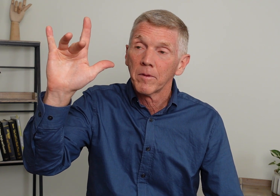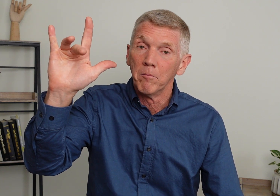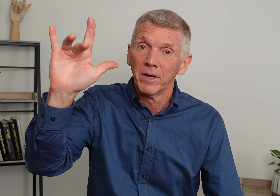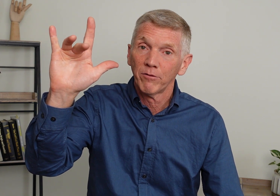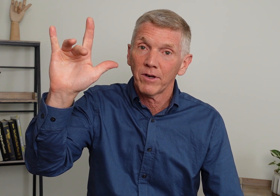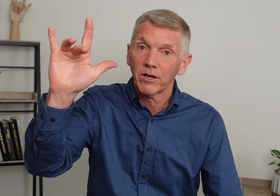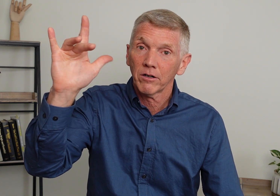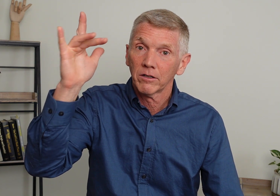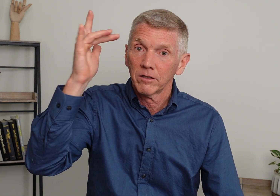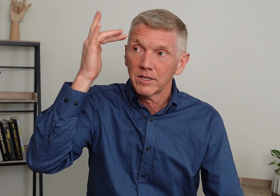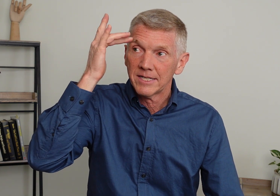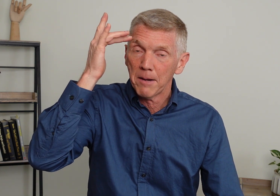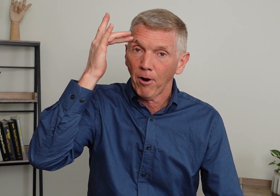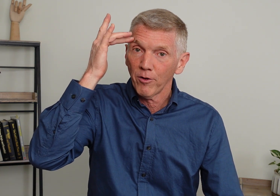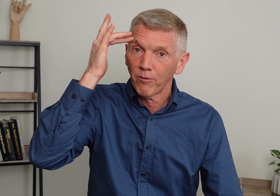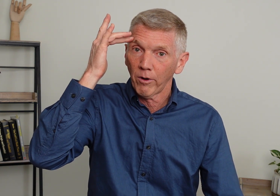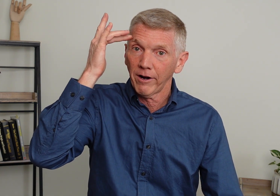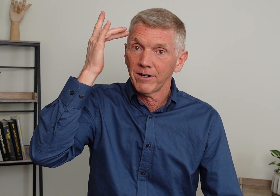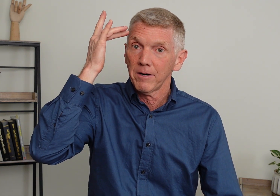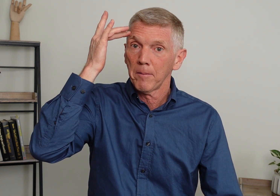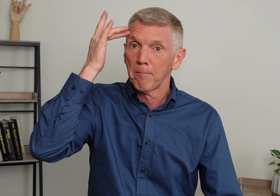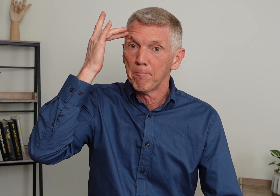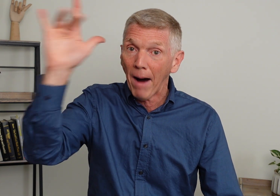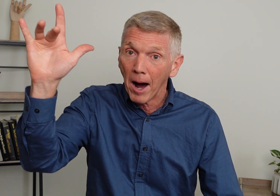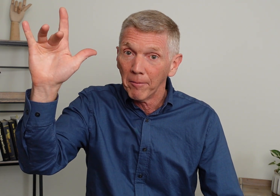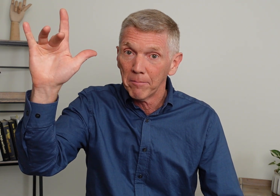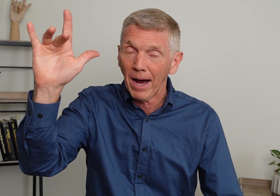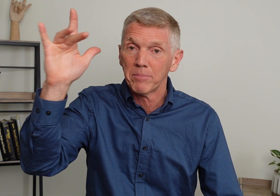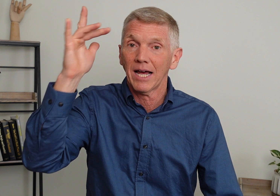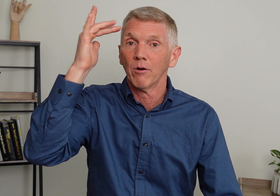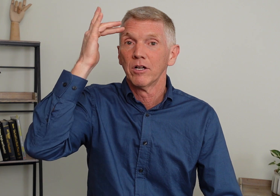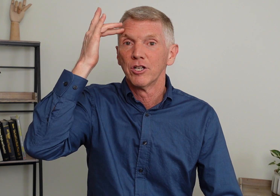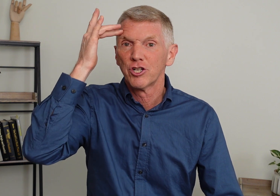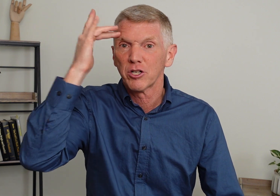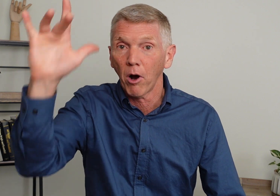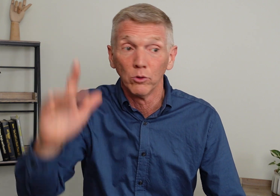Middle finger, same part in the forehead here, boom, it pops out. Smart. Ooh.